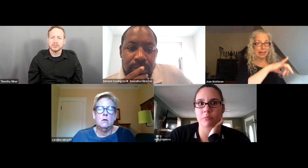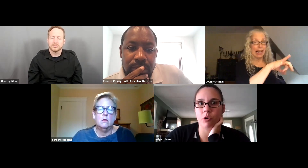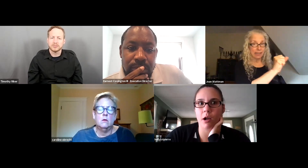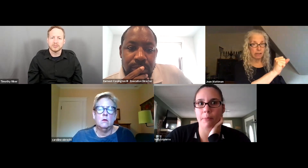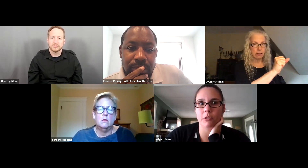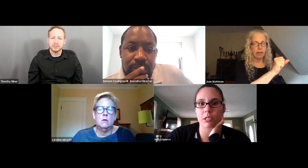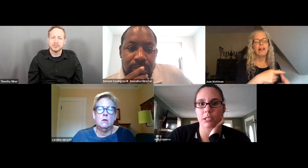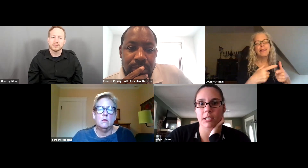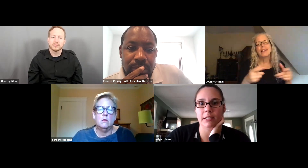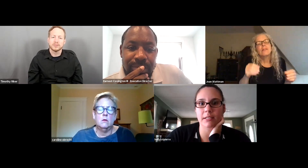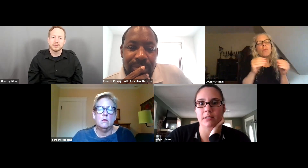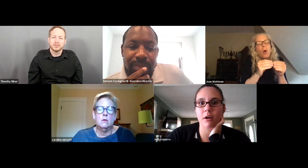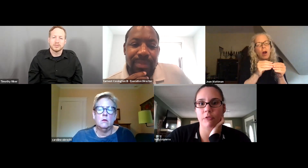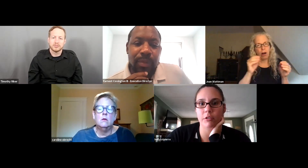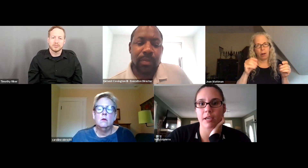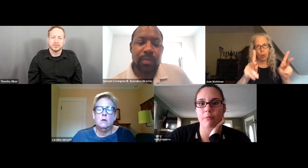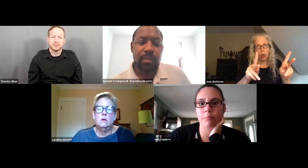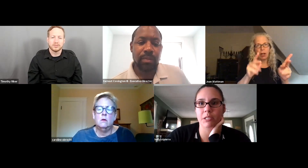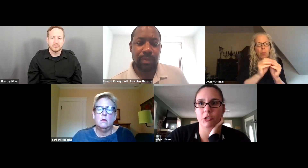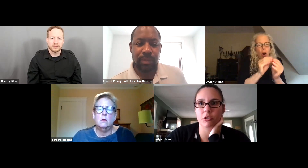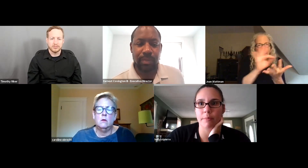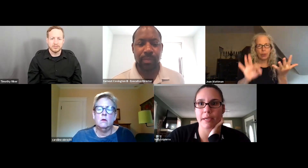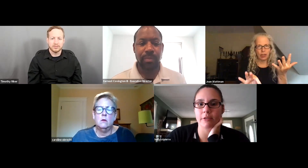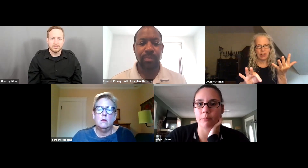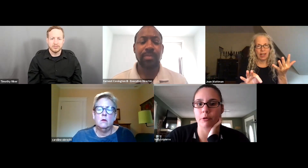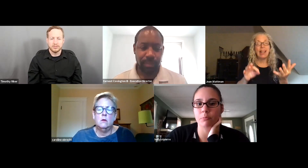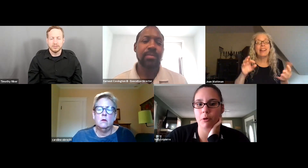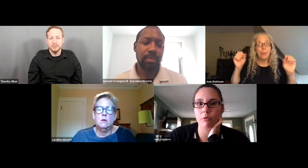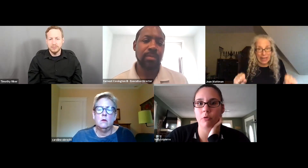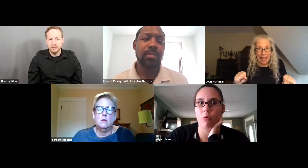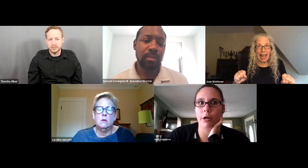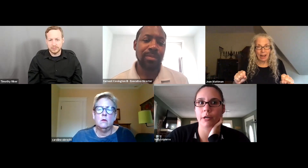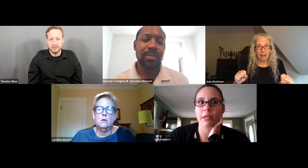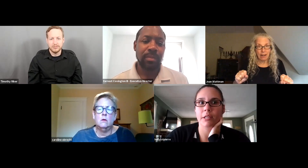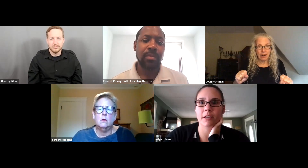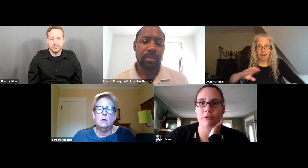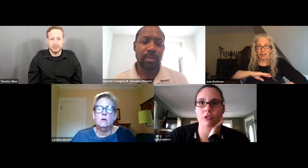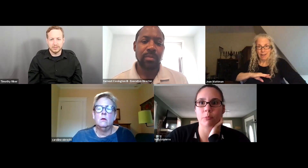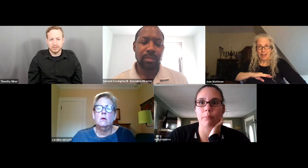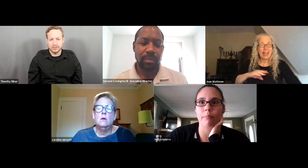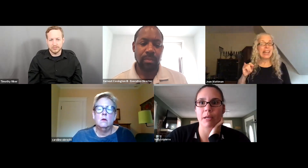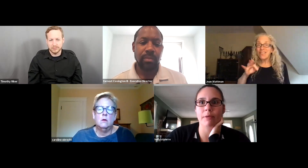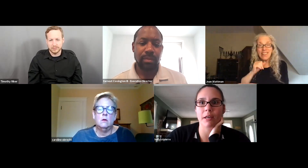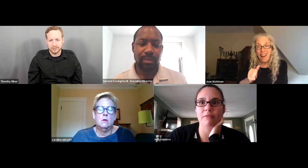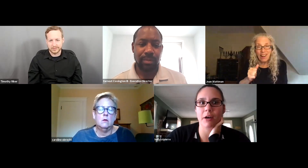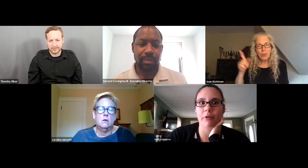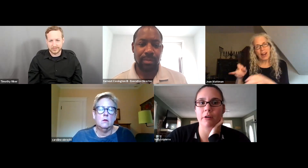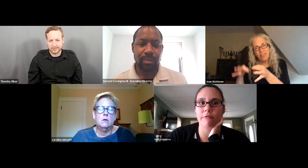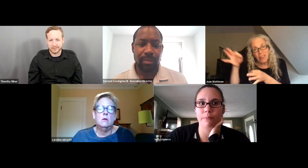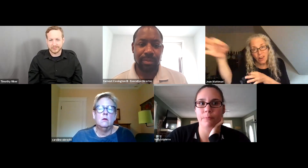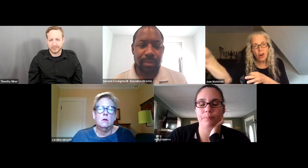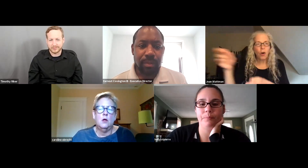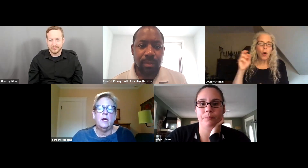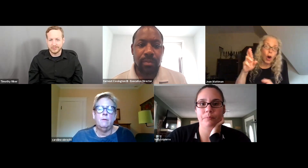allows us more opportunity to get things covered that would potentially be either postponed or the deaf consumer might be left out